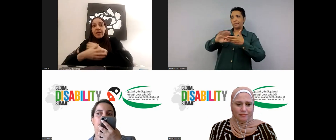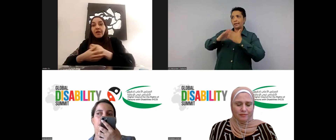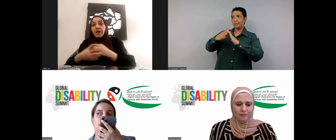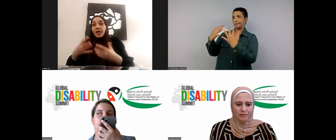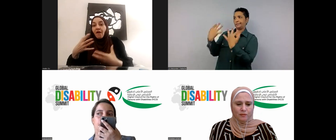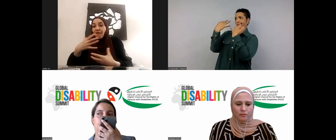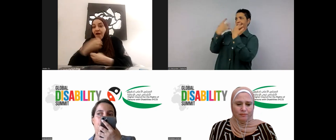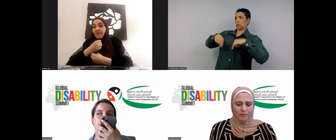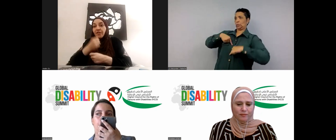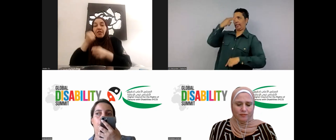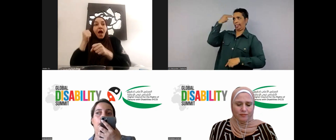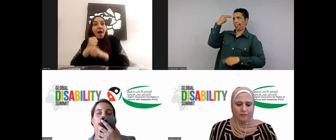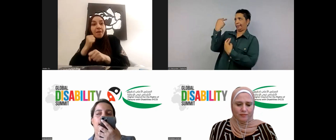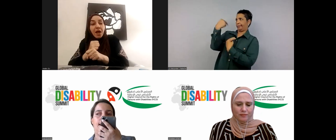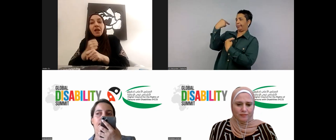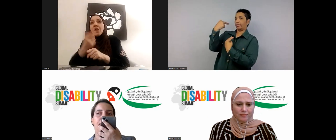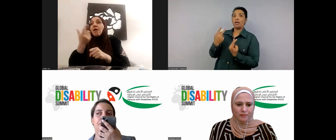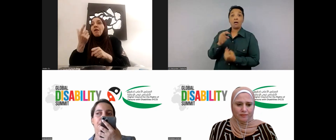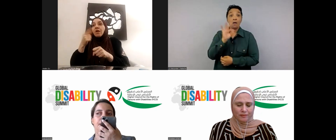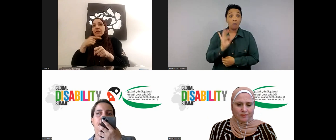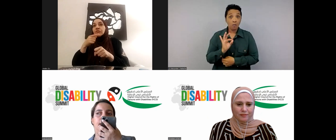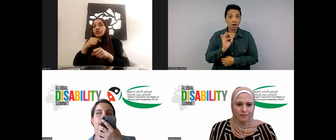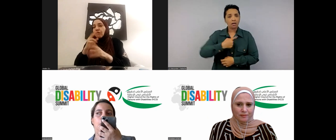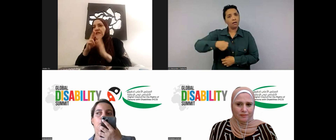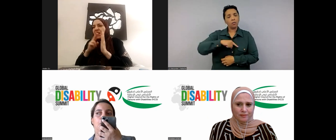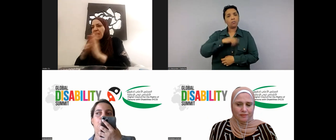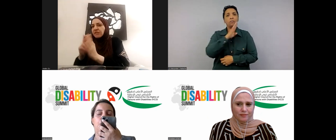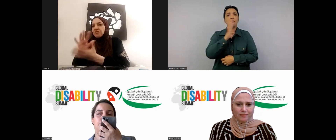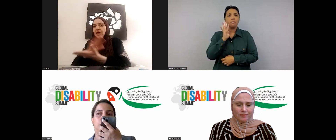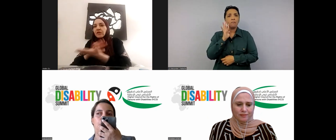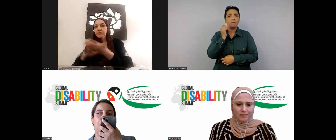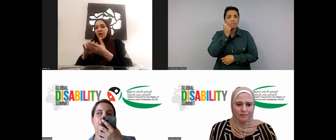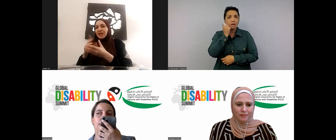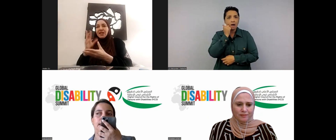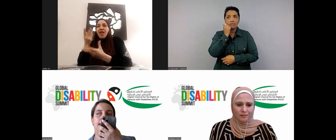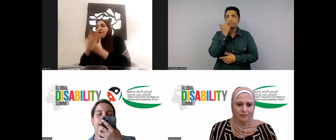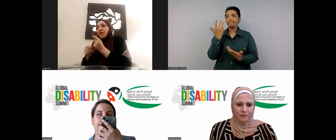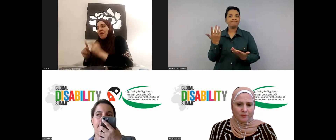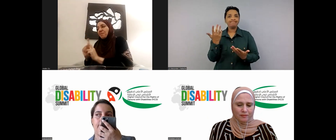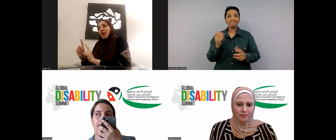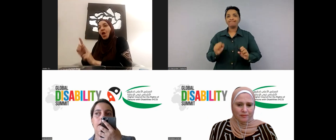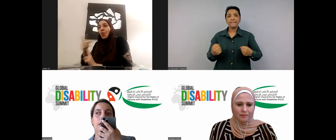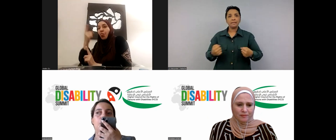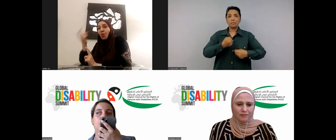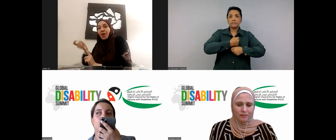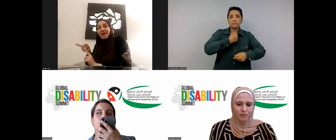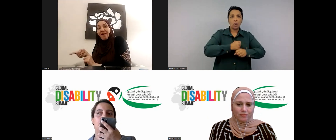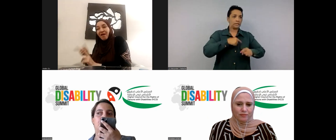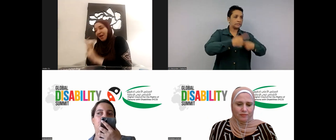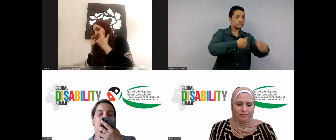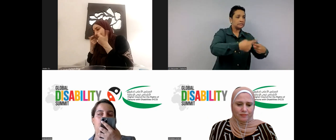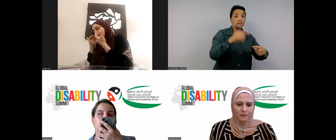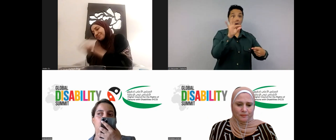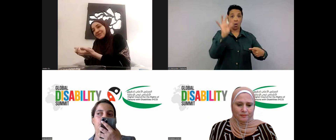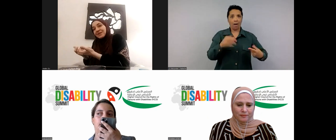because these women are unable to keep their work, to